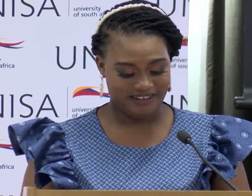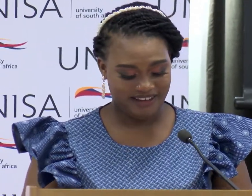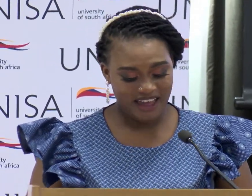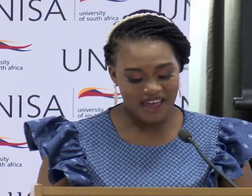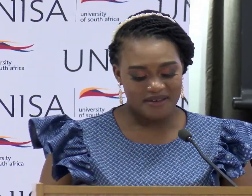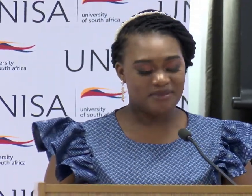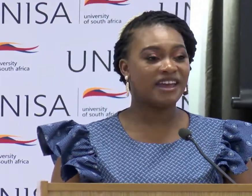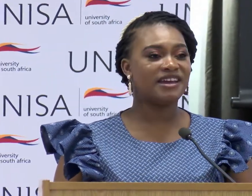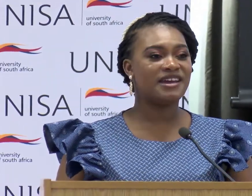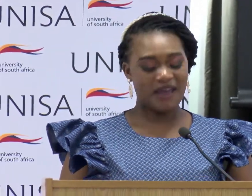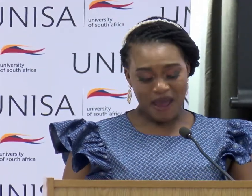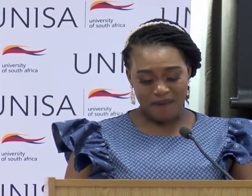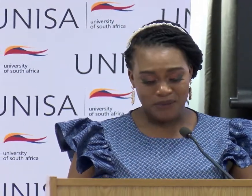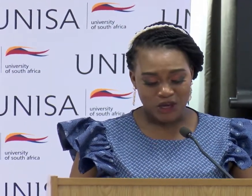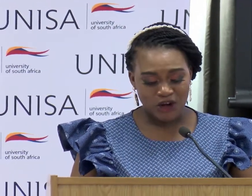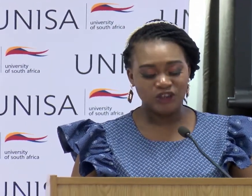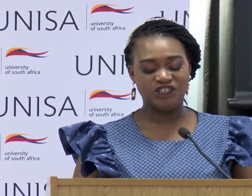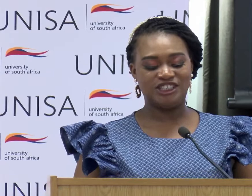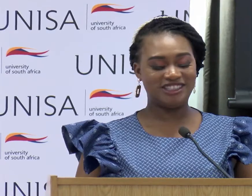term,